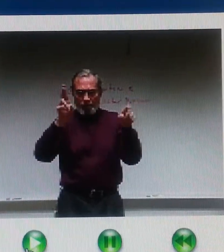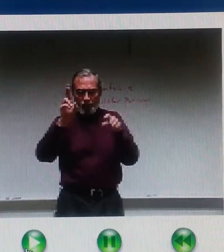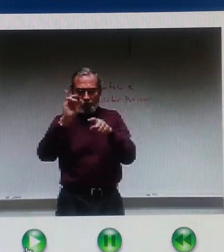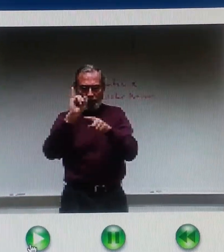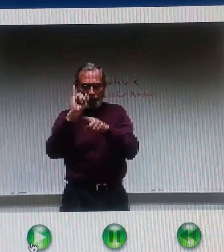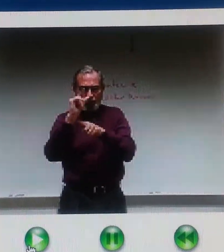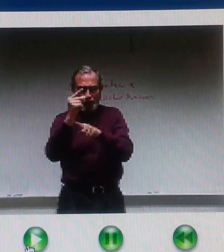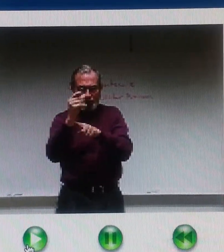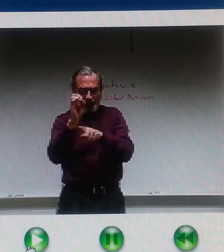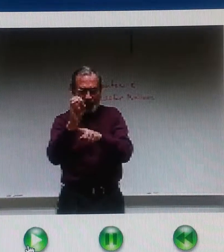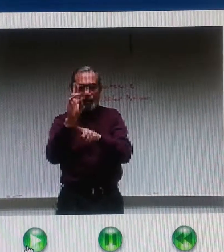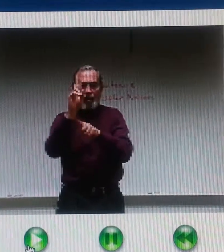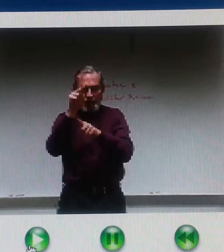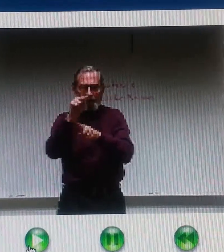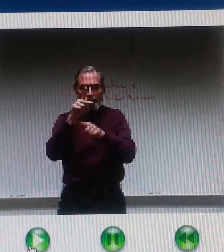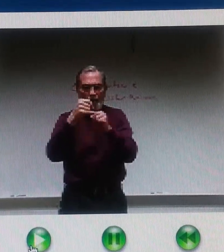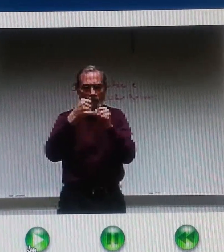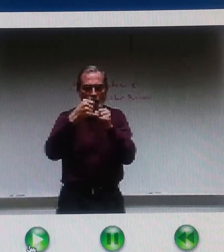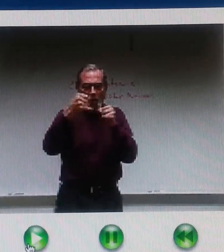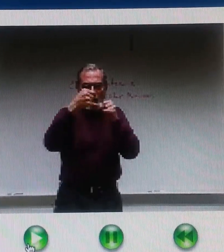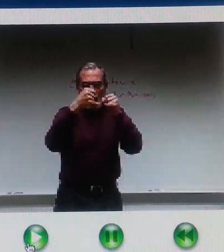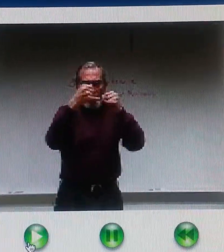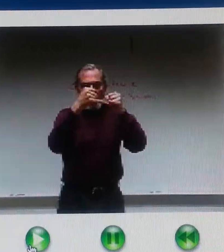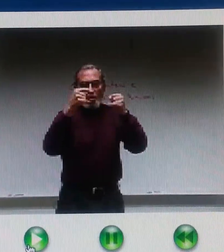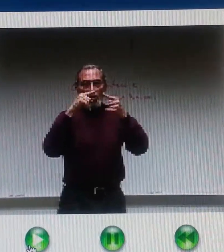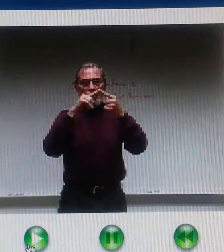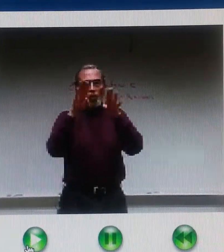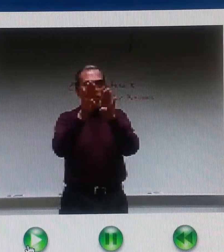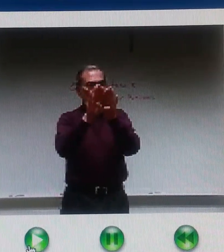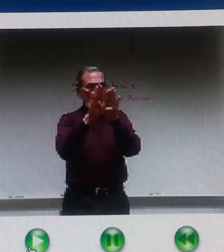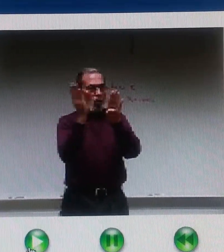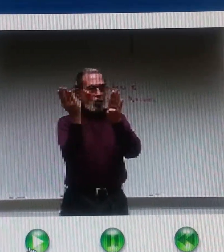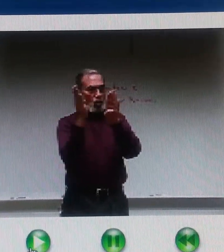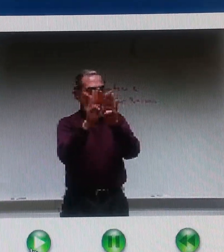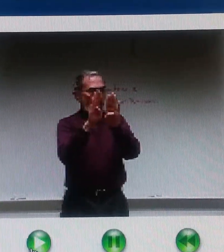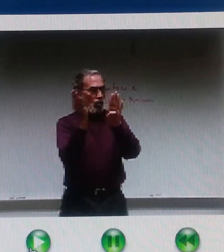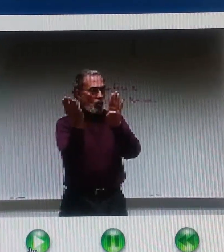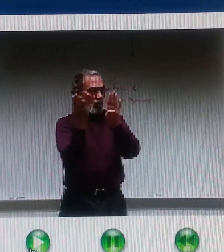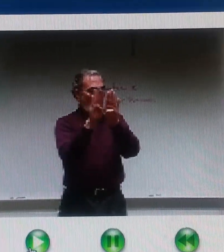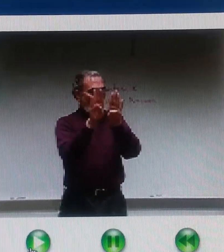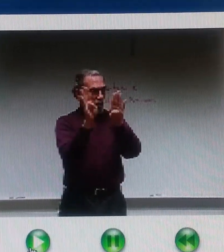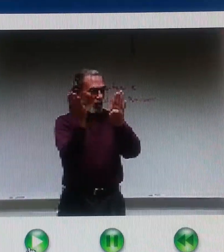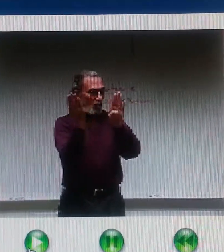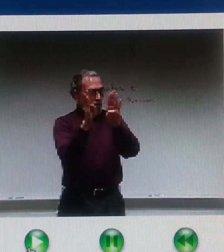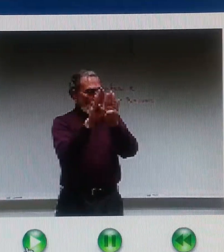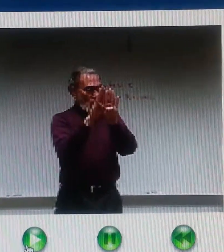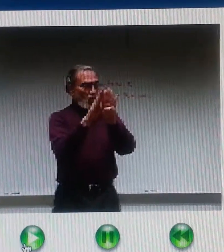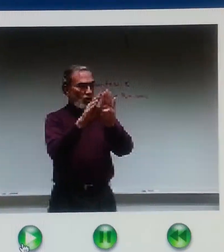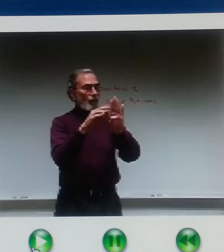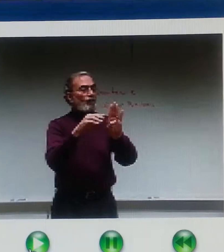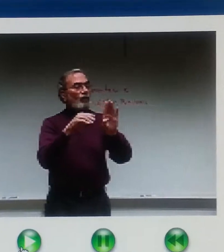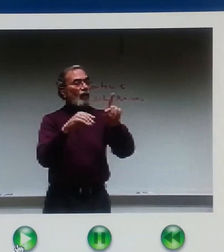So the lights, he rigged them up. All the cords, he rigged them up to the door.